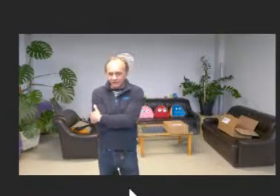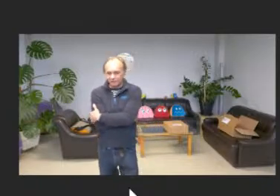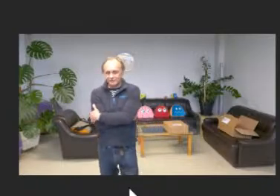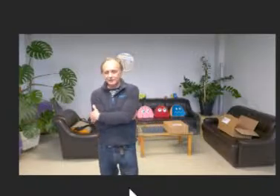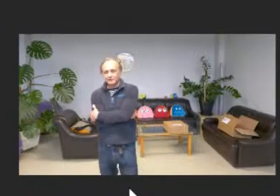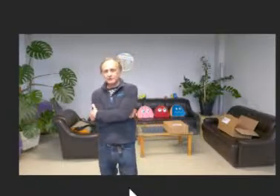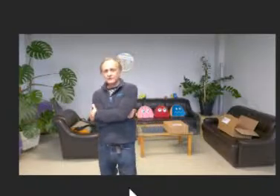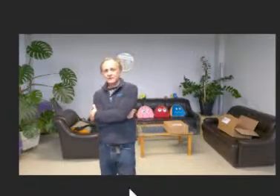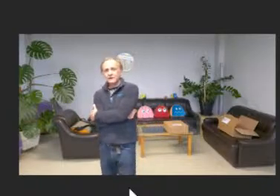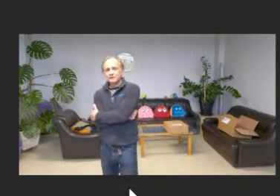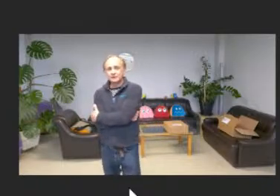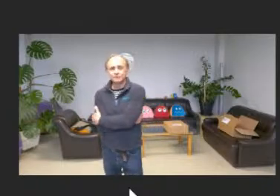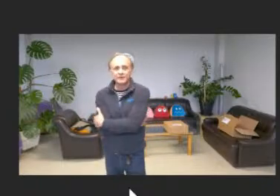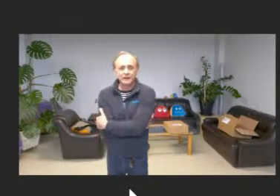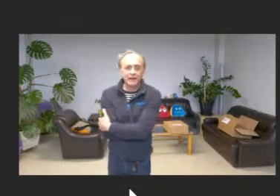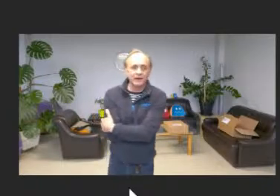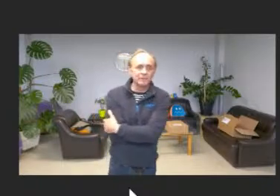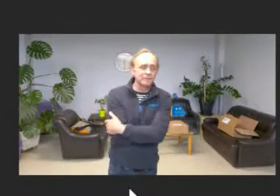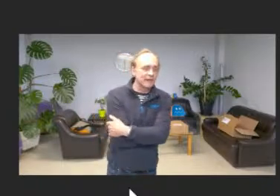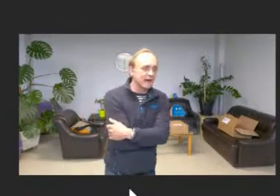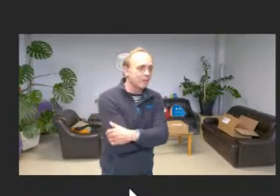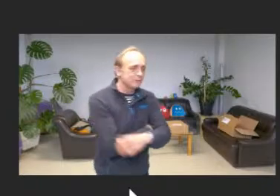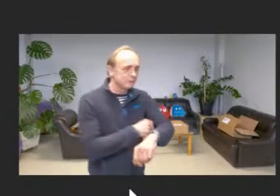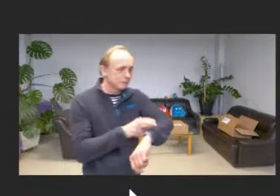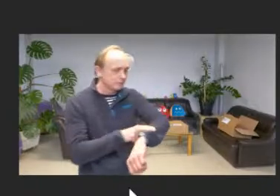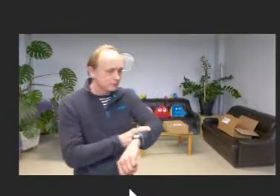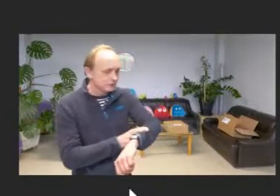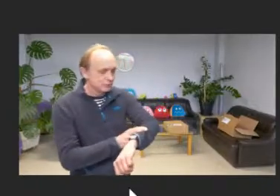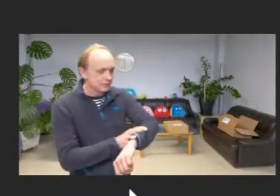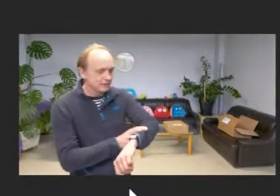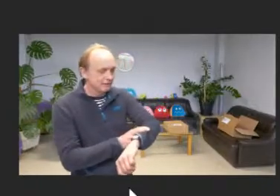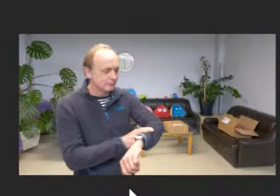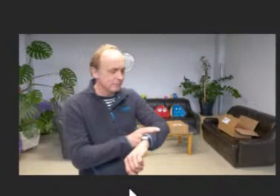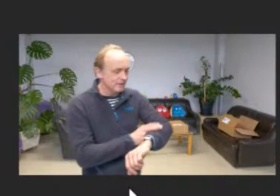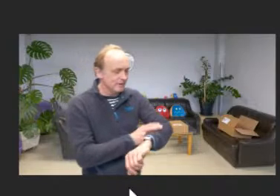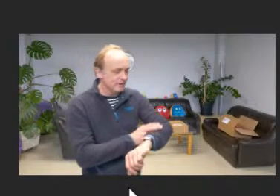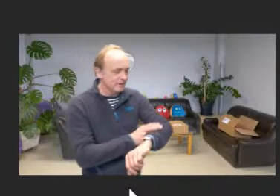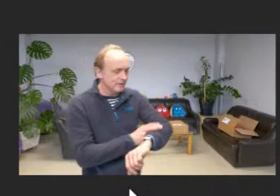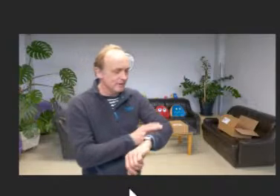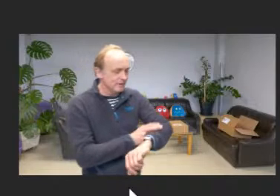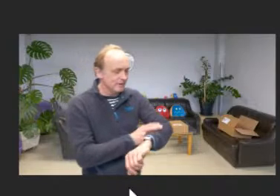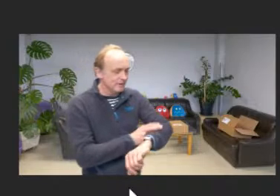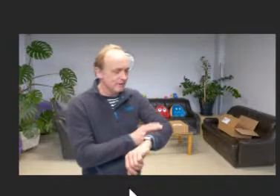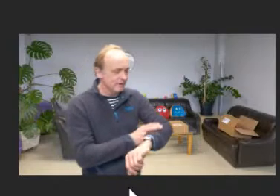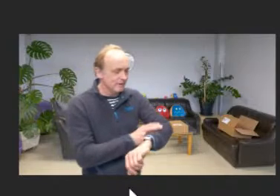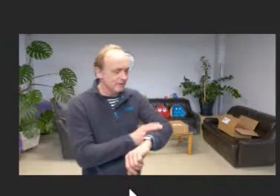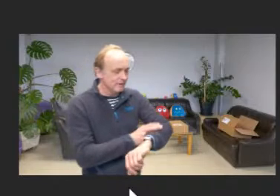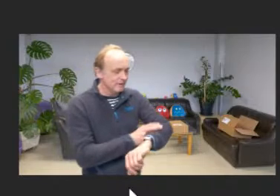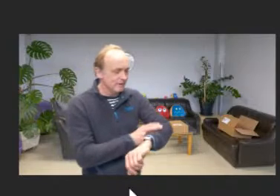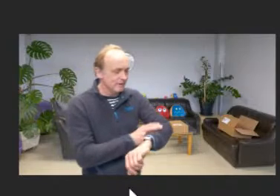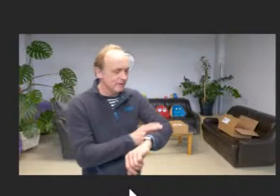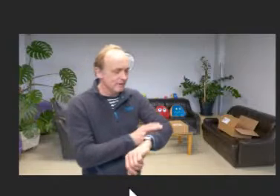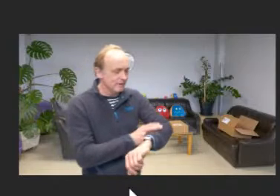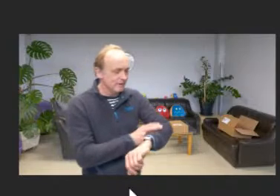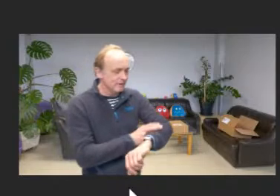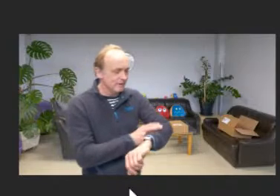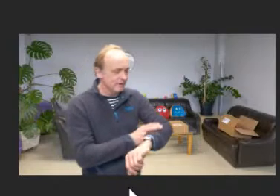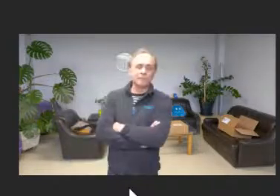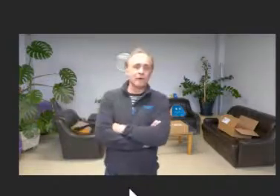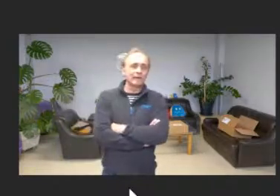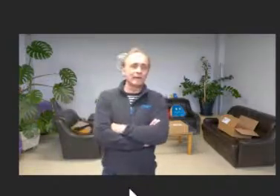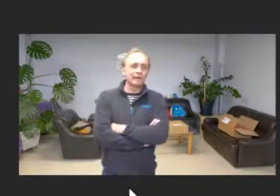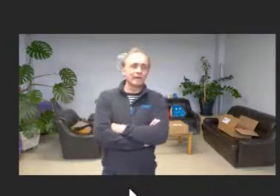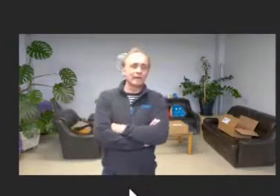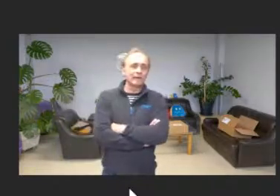the training of the data. I want to show you in the remaining 10 minutes how we use